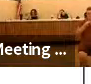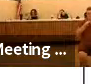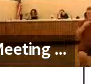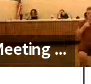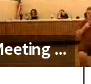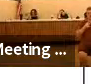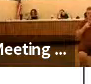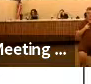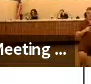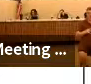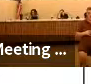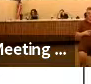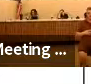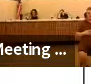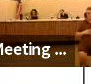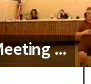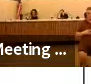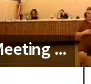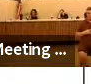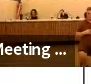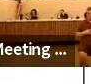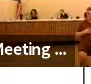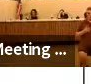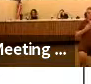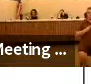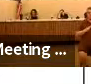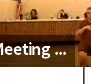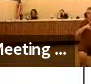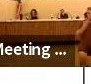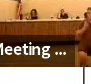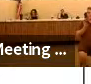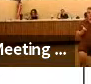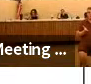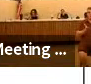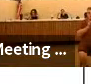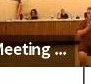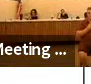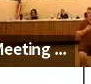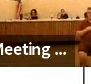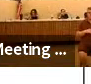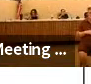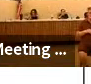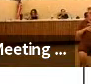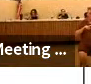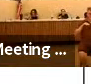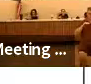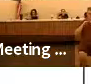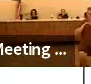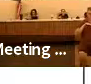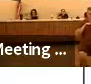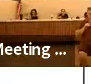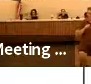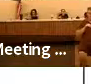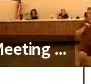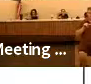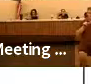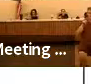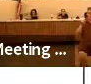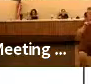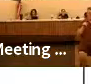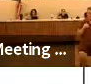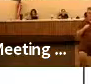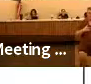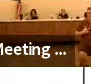4 western ponds. This will provide relief to current poor drainage conditions at the adjacent